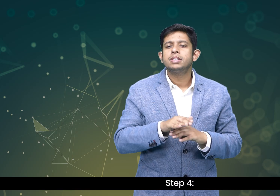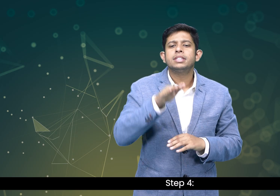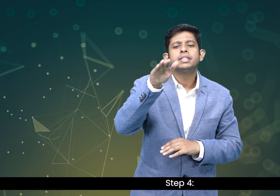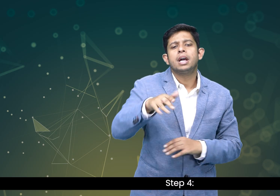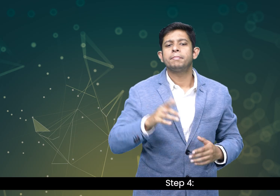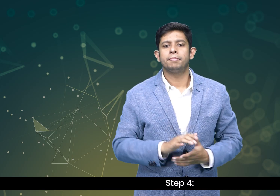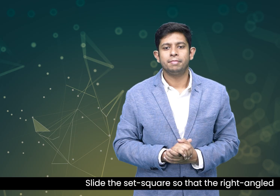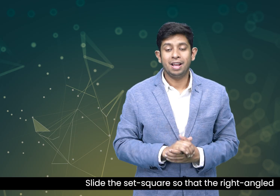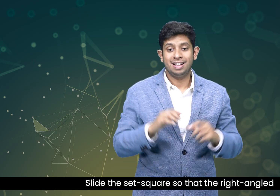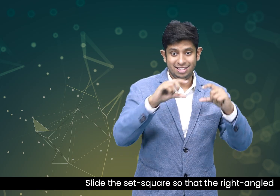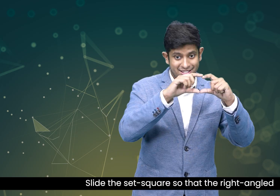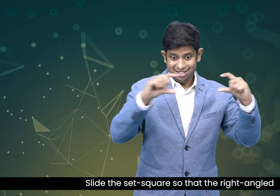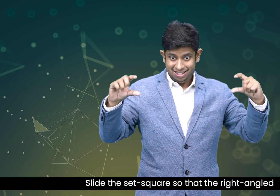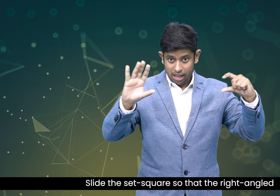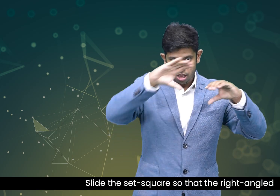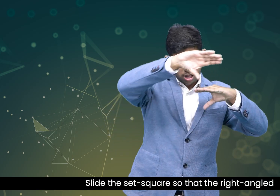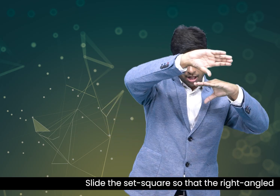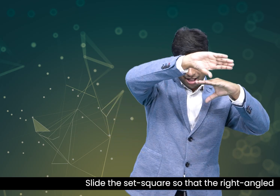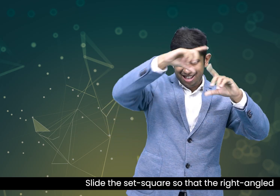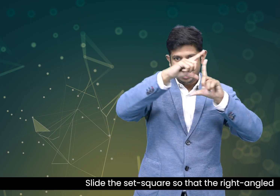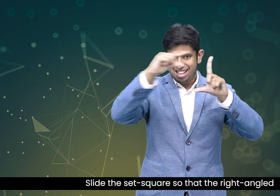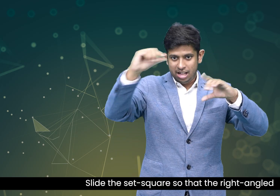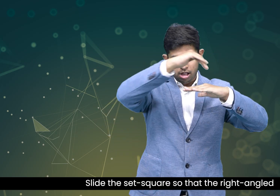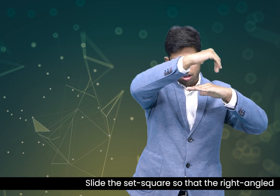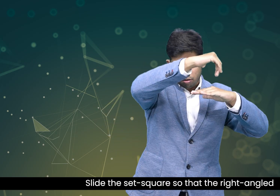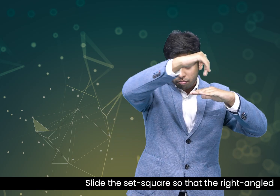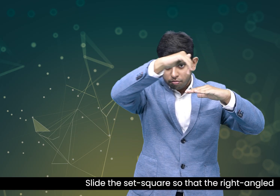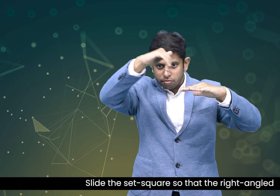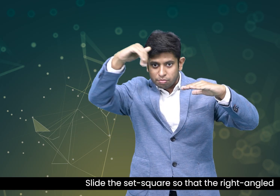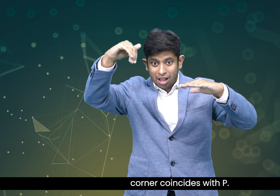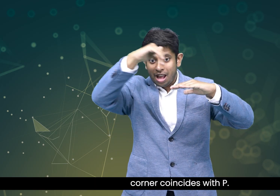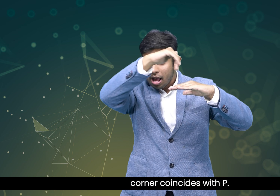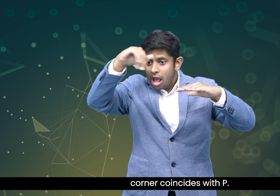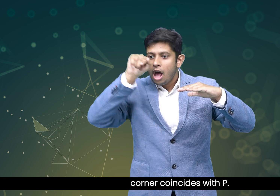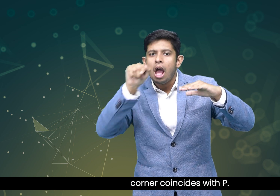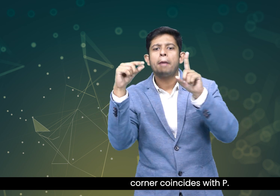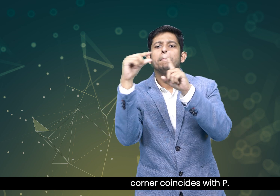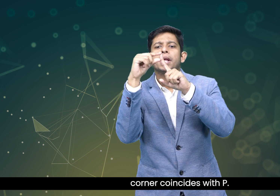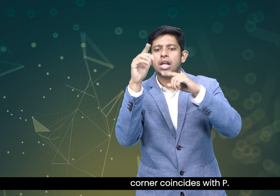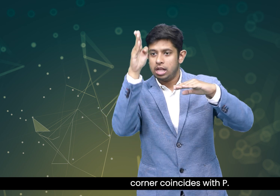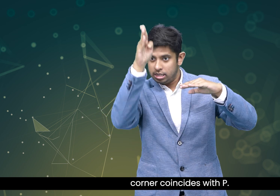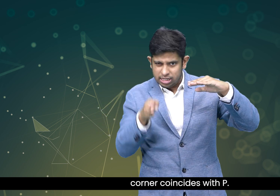Step 4. Slide the set square so that the right angle corner coincides with P.